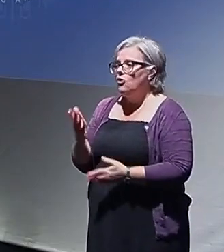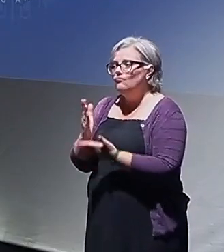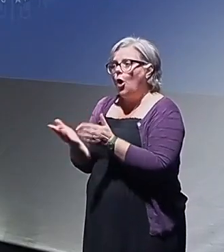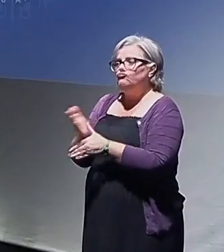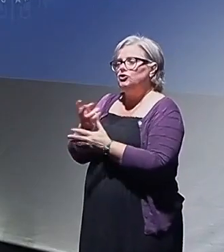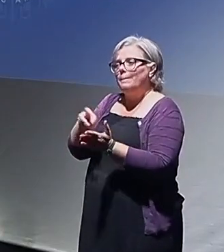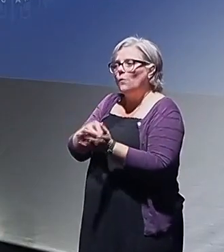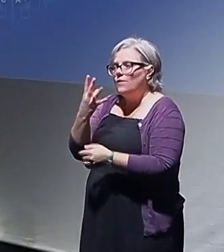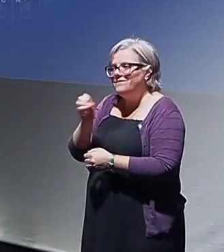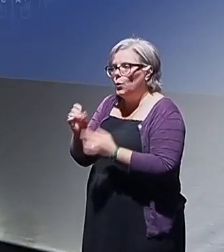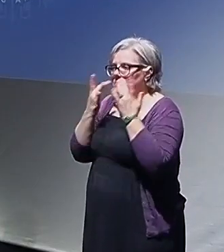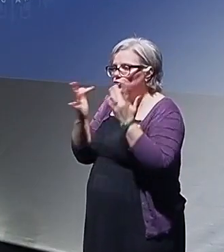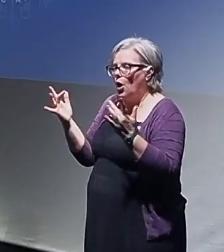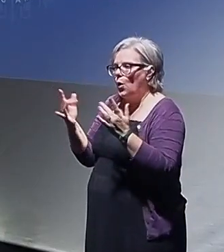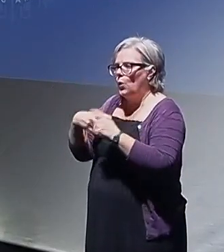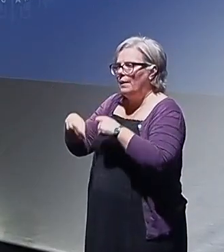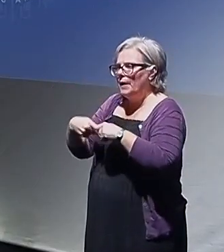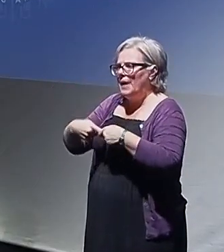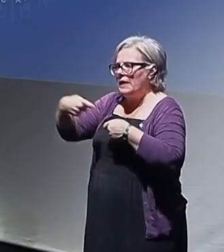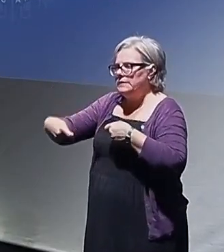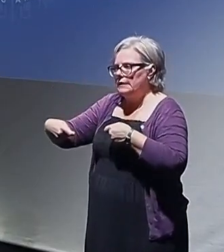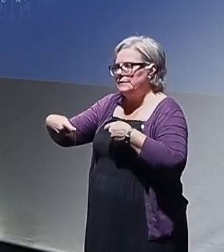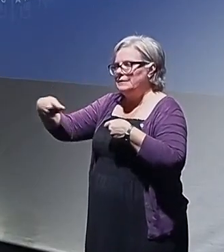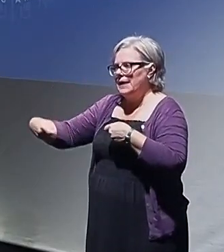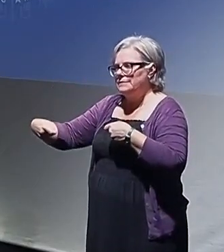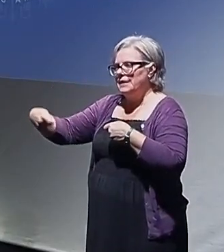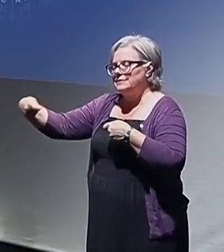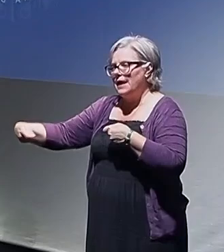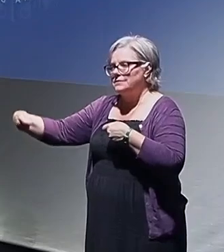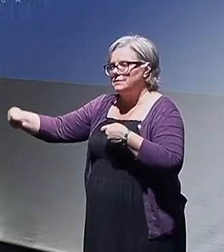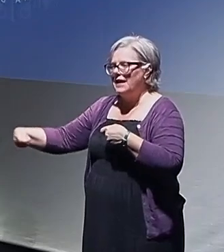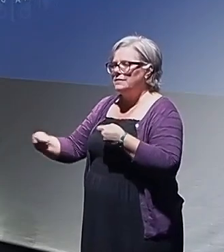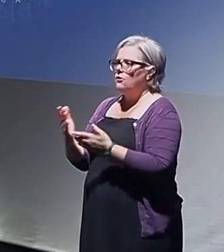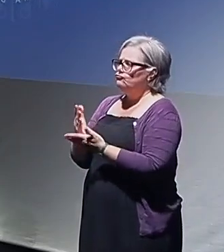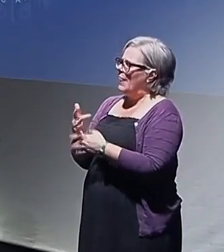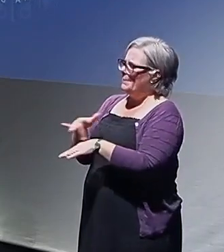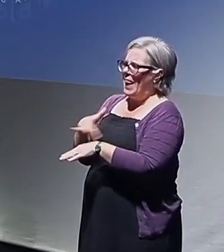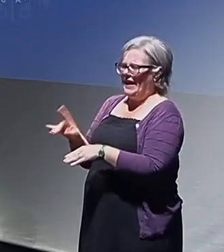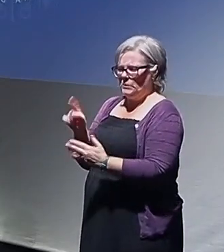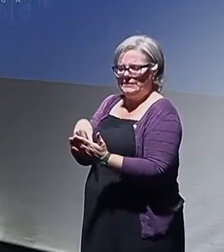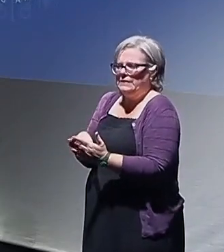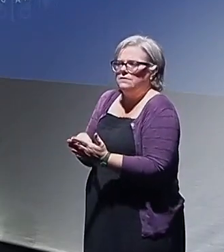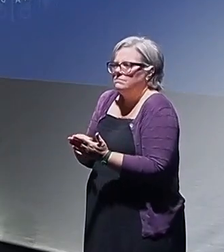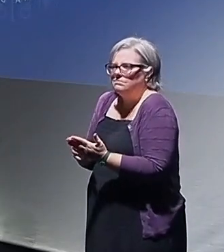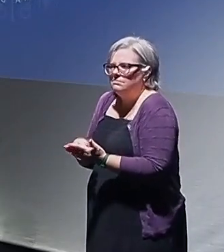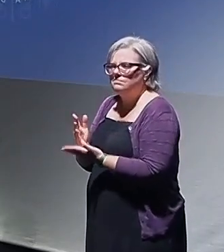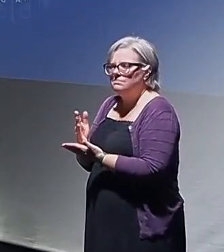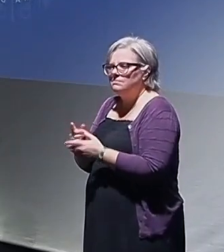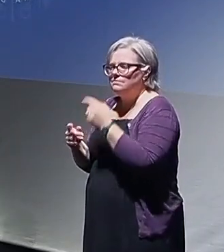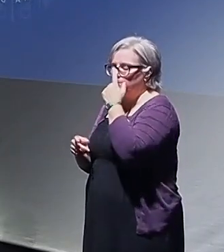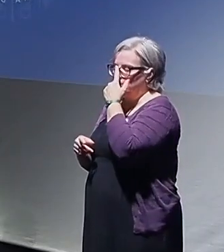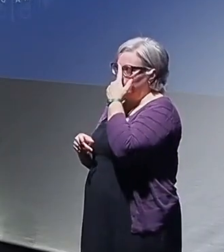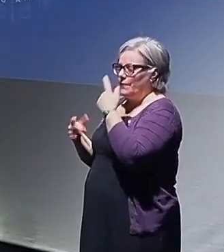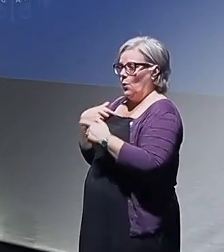40 shows, and then it kept getting extended. But we didn't know what the play was. We were in